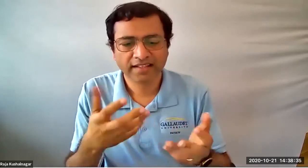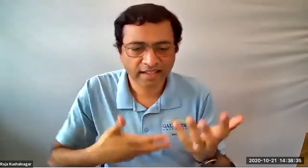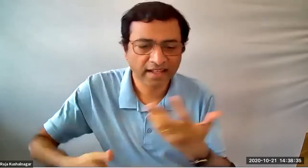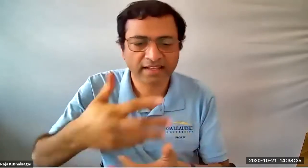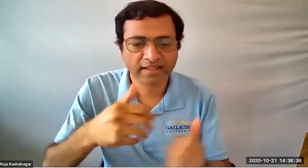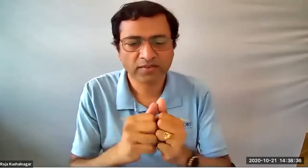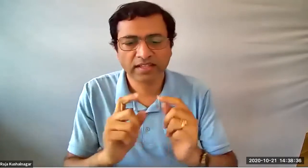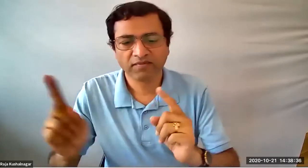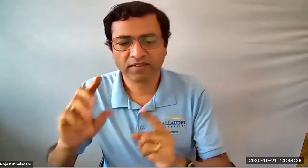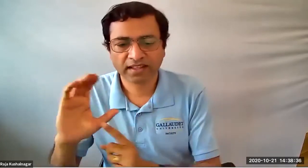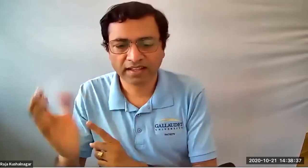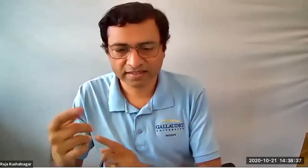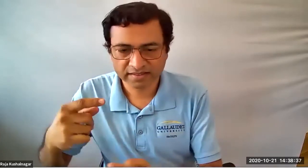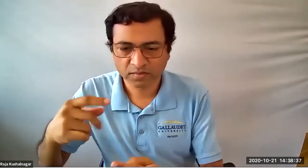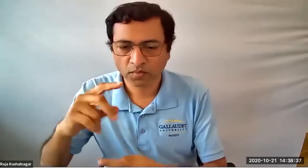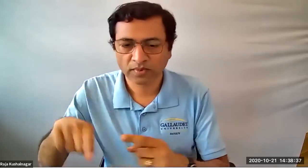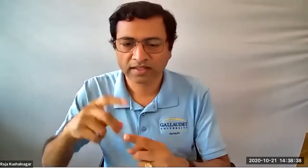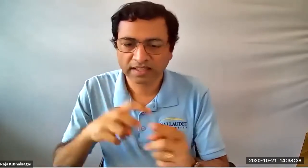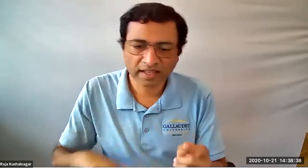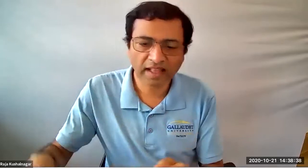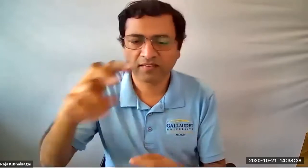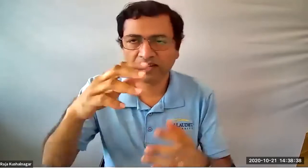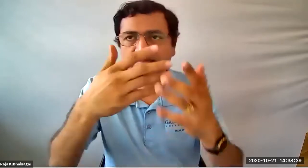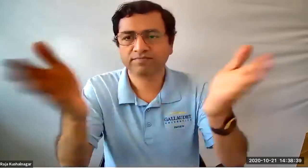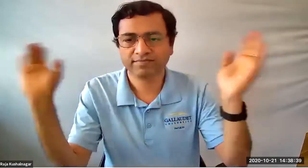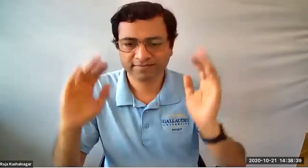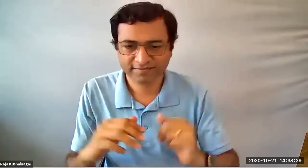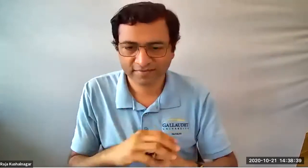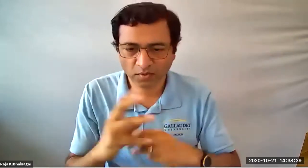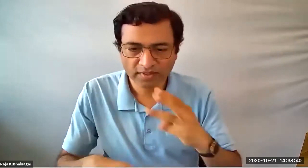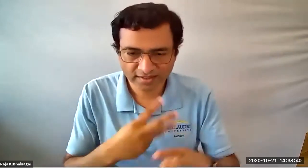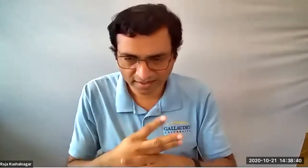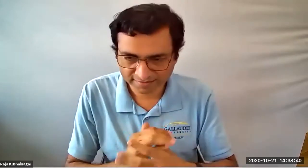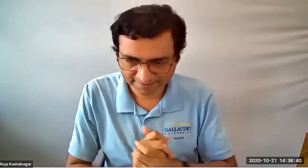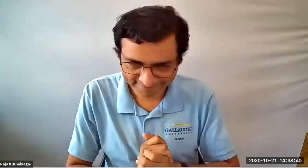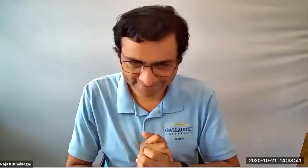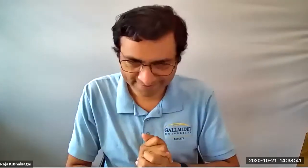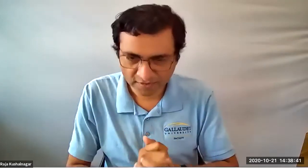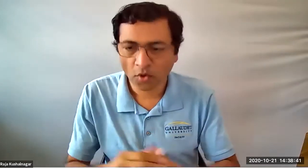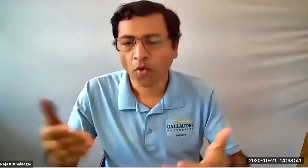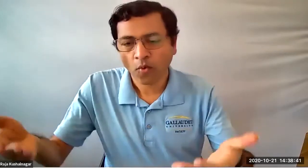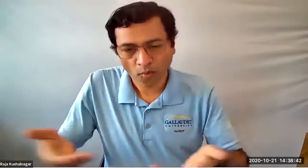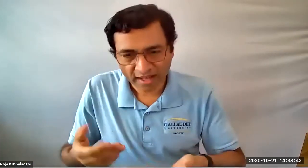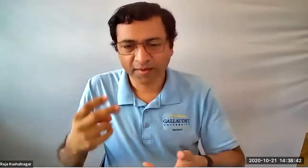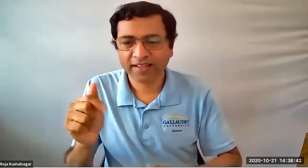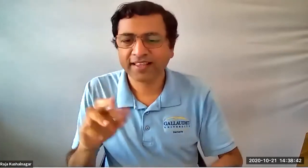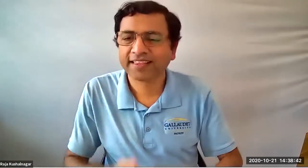She also enjoys reading, journaling, and interacting with people of different cultures while traveling the world.